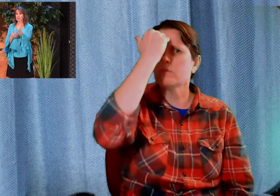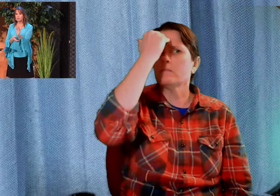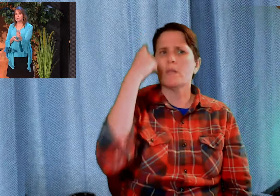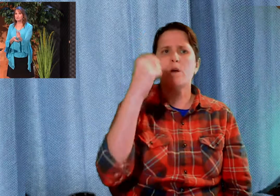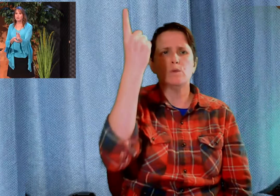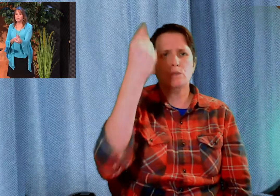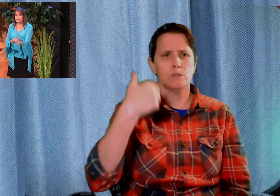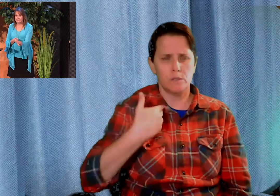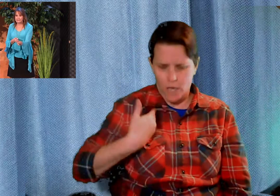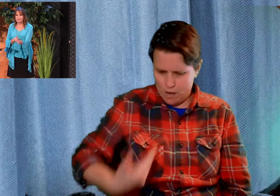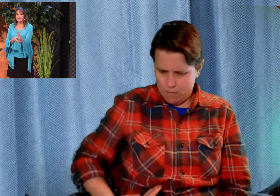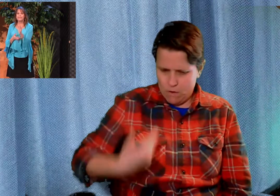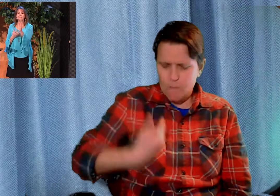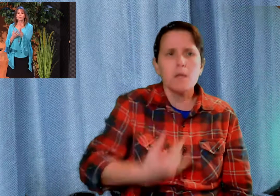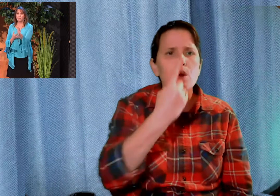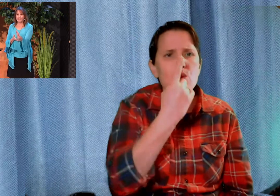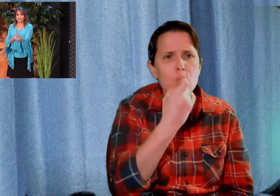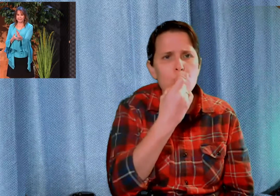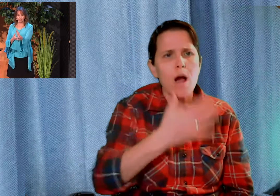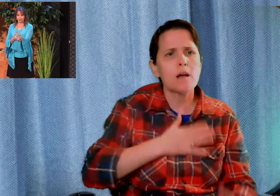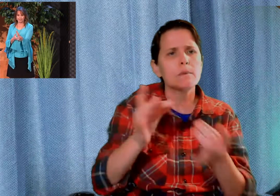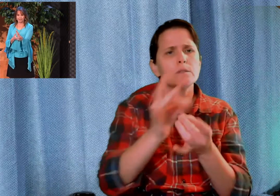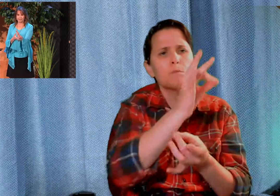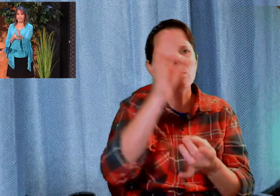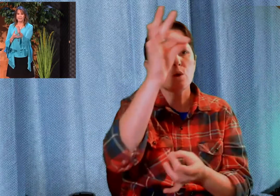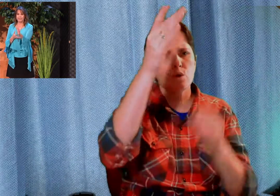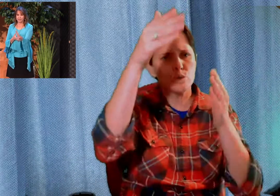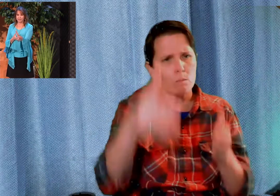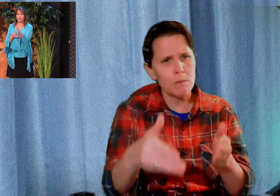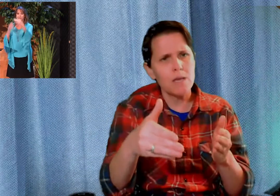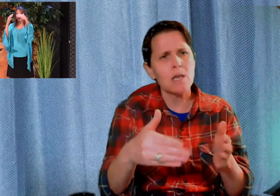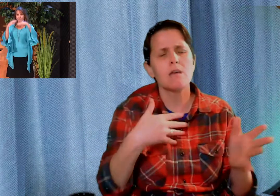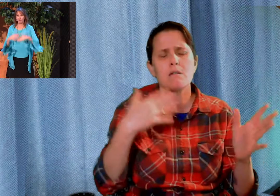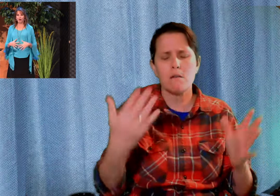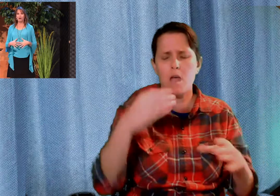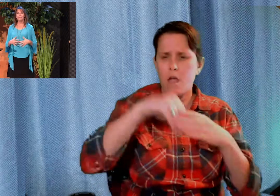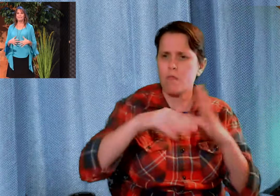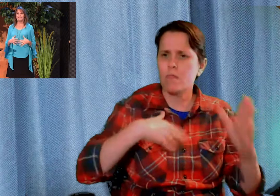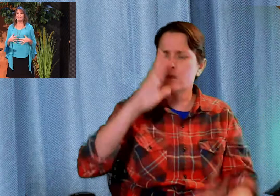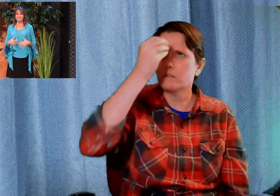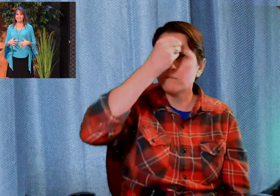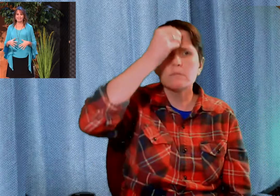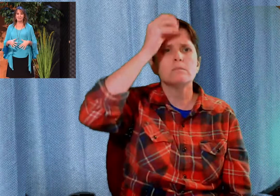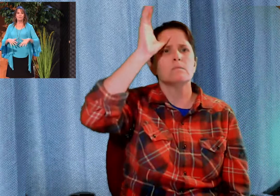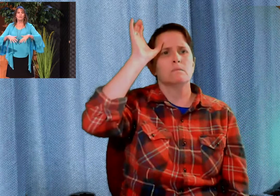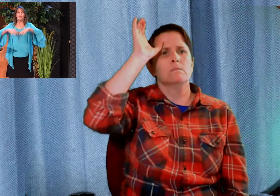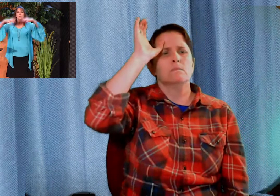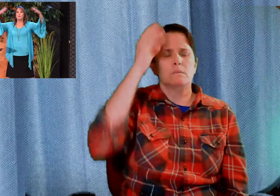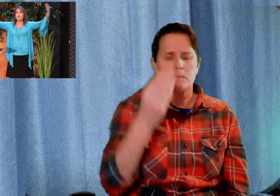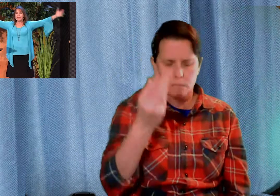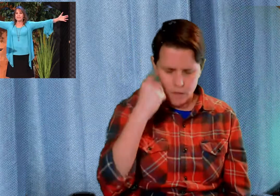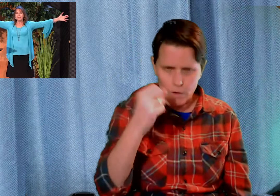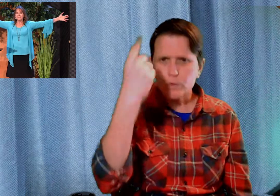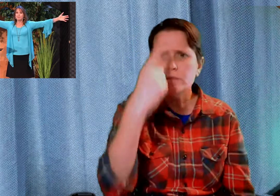are spiritual beings in an awakening process, here to fall into ease so that